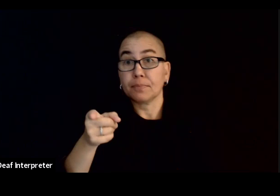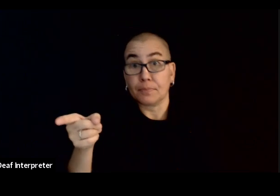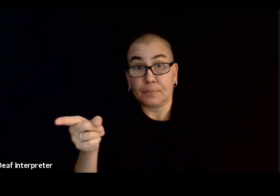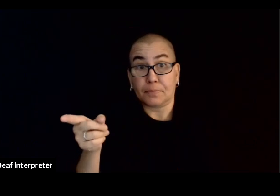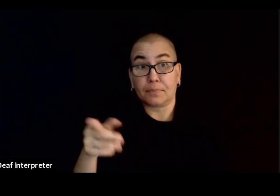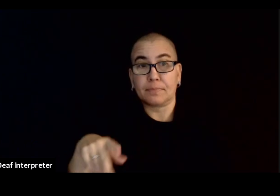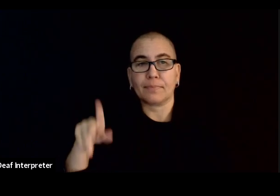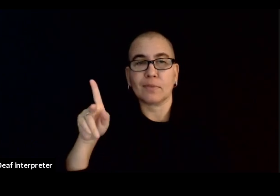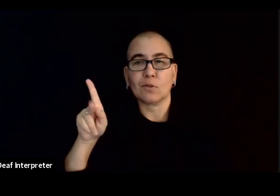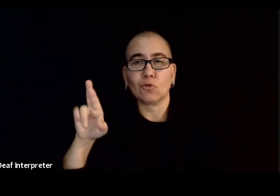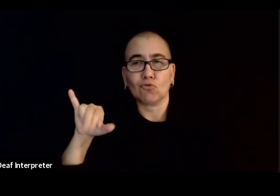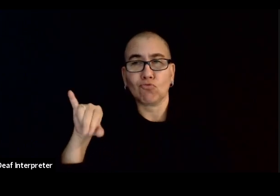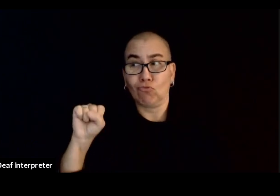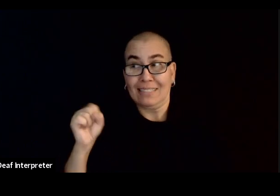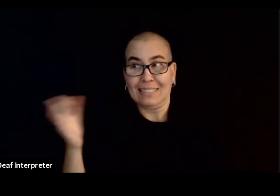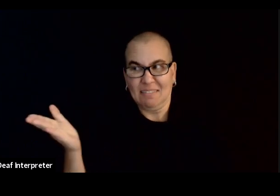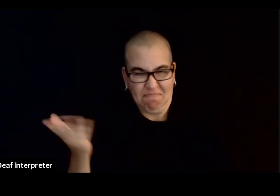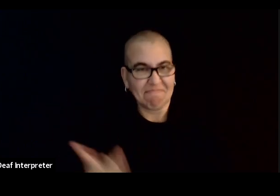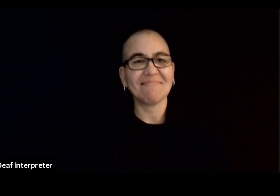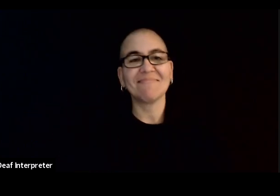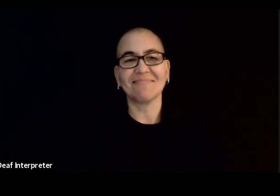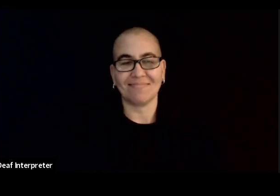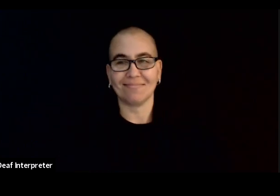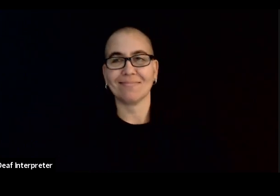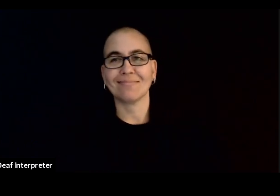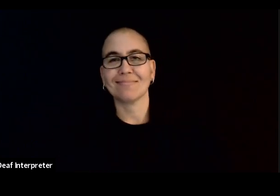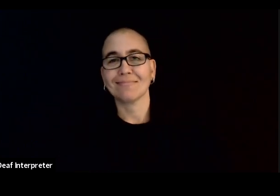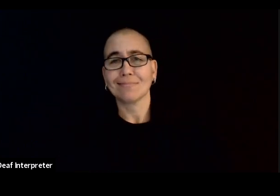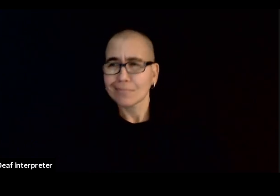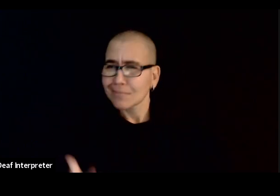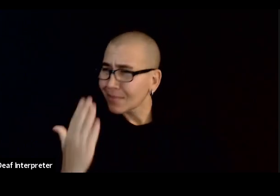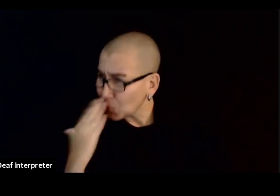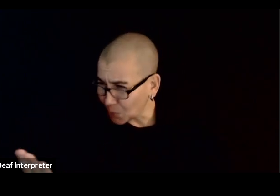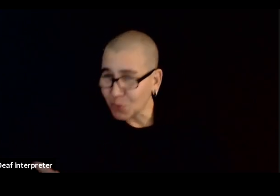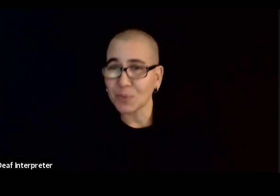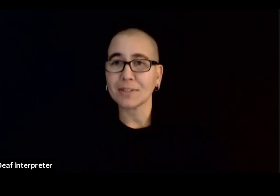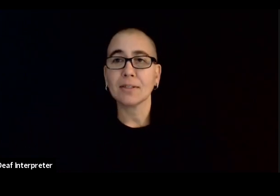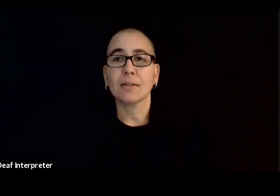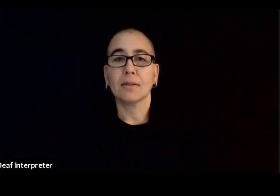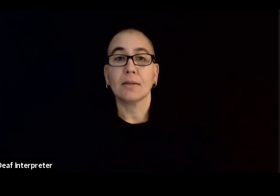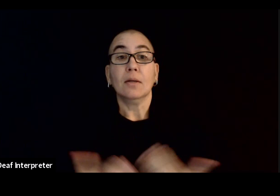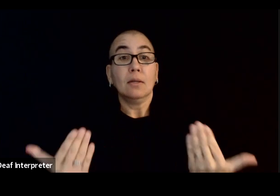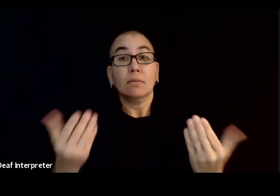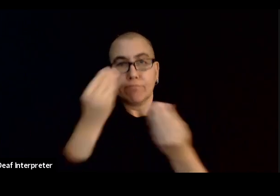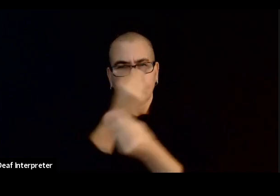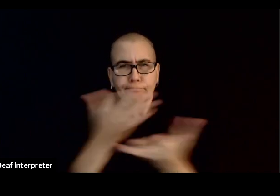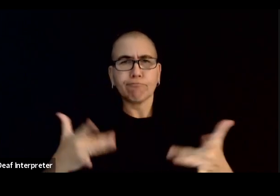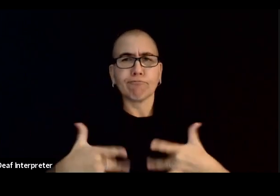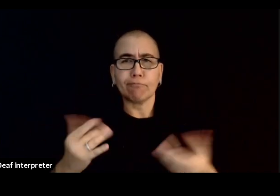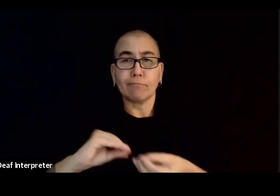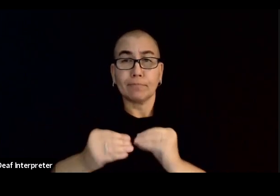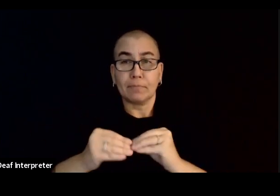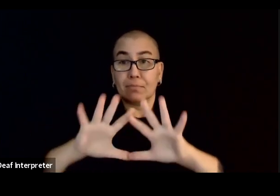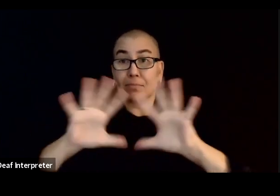Andrea. This morning, globally, we were at 33.1 million cases